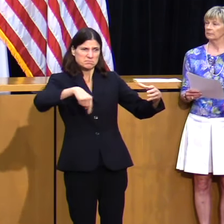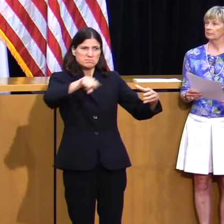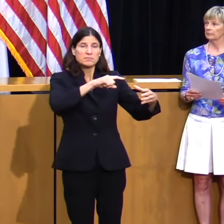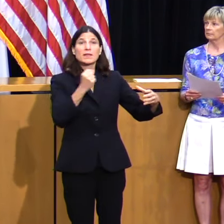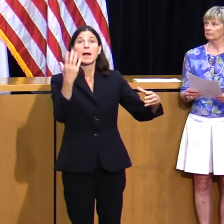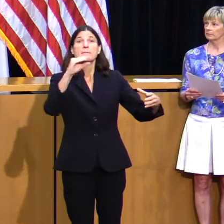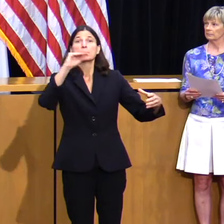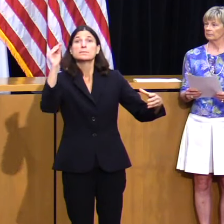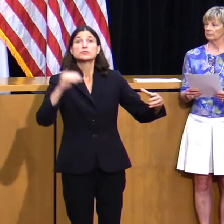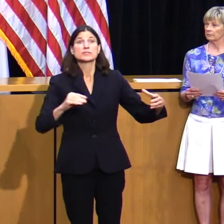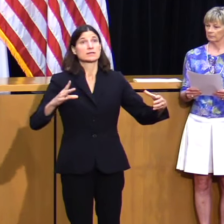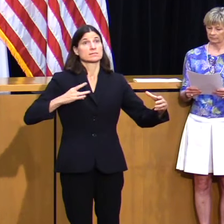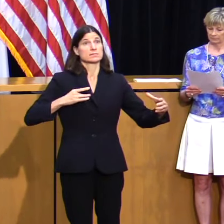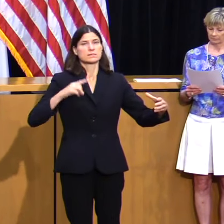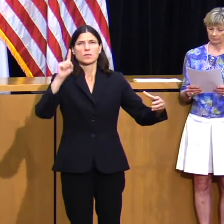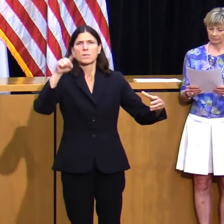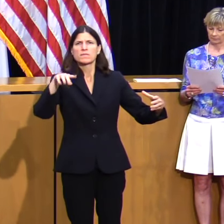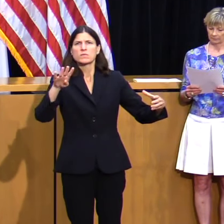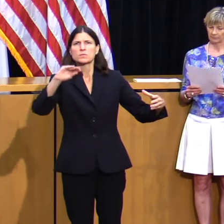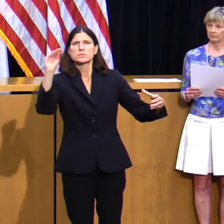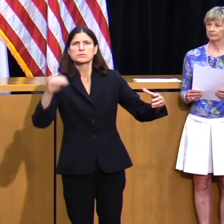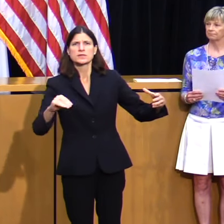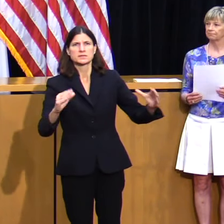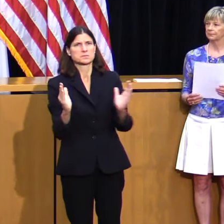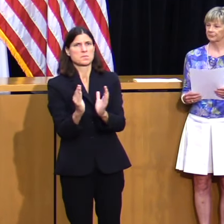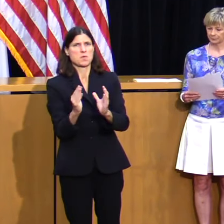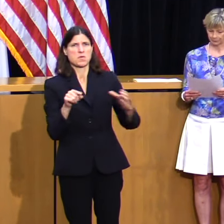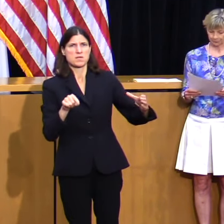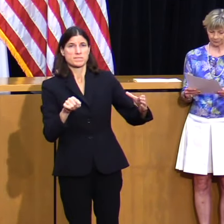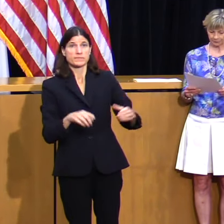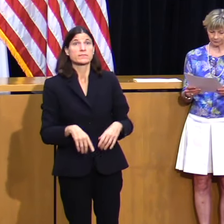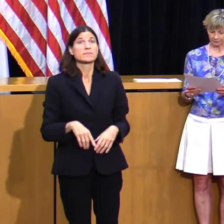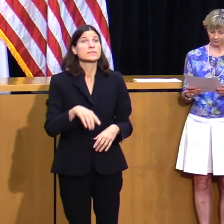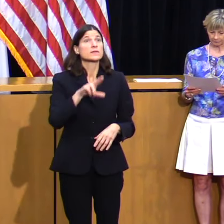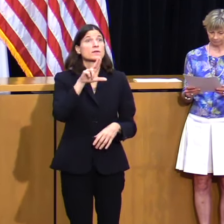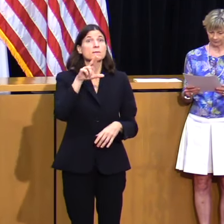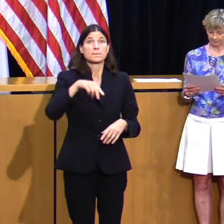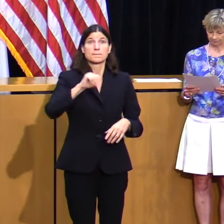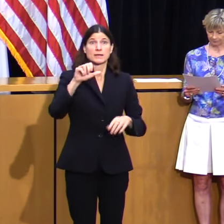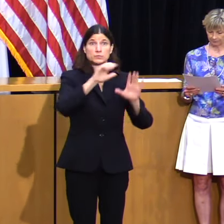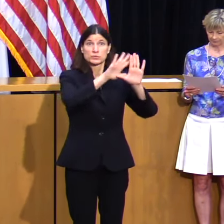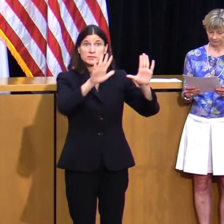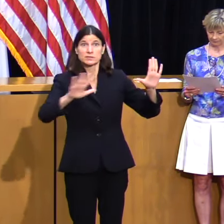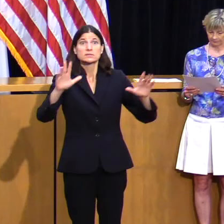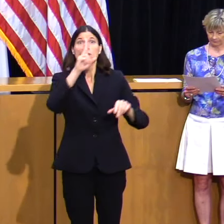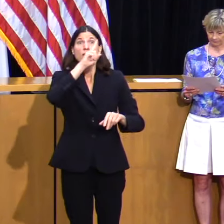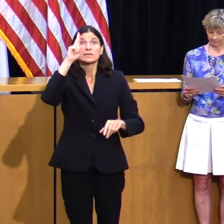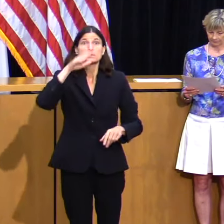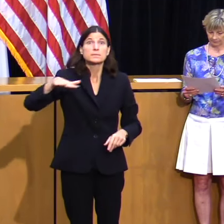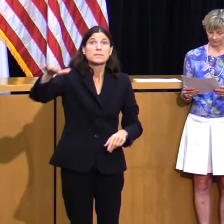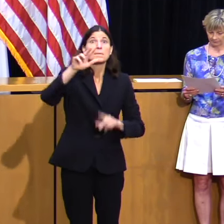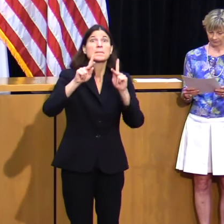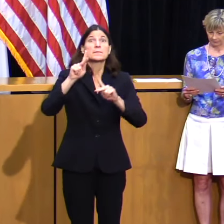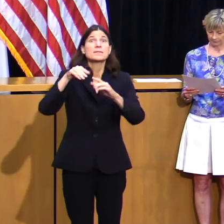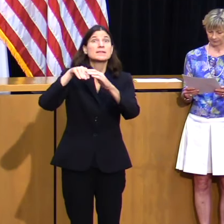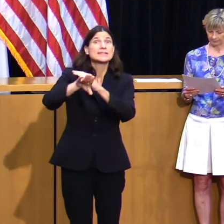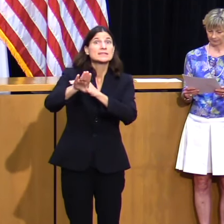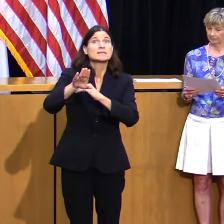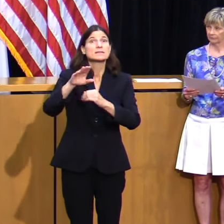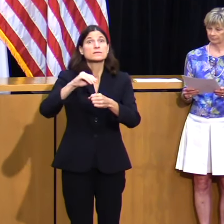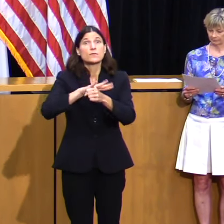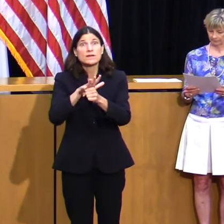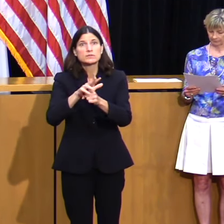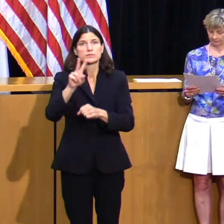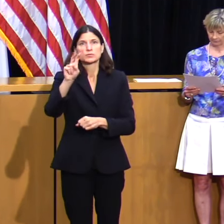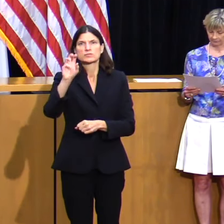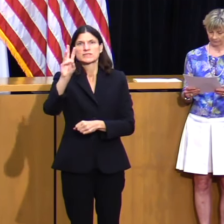There are currently 365 patients that are hospitalized for COVID-19 statewide, and 66 of those are in the ICU. Those are